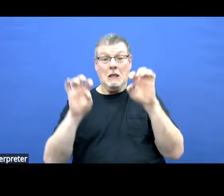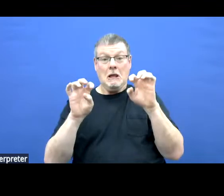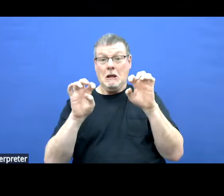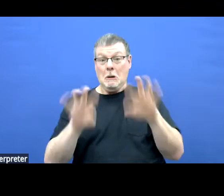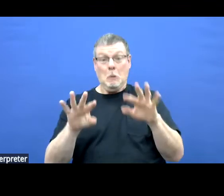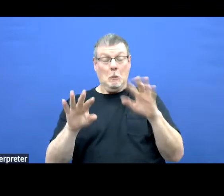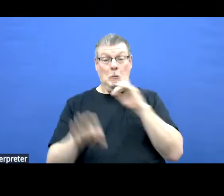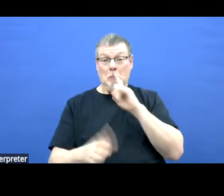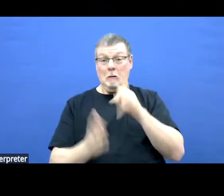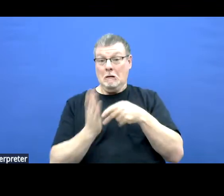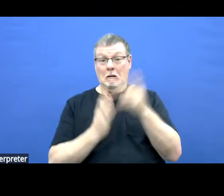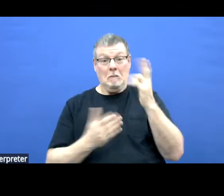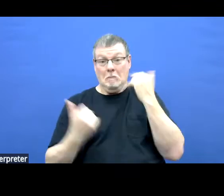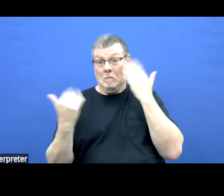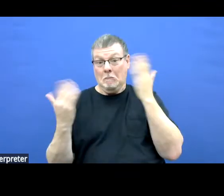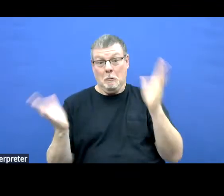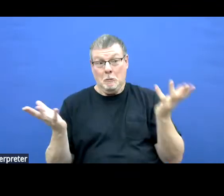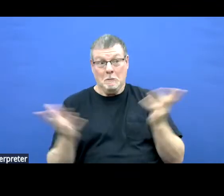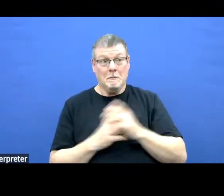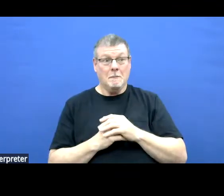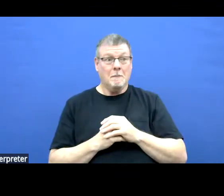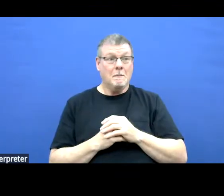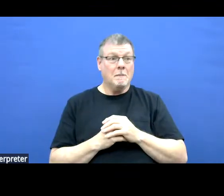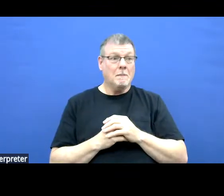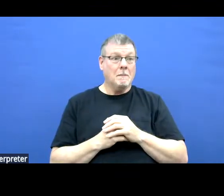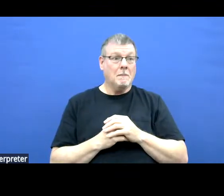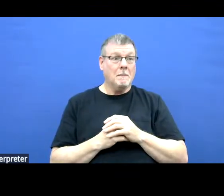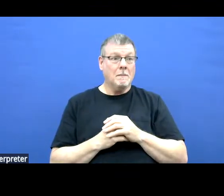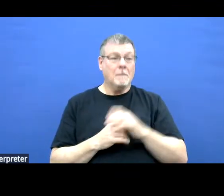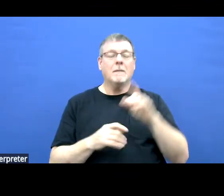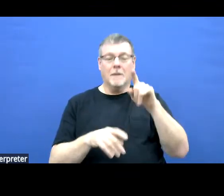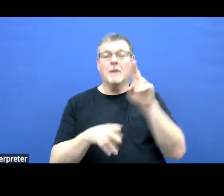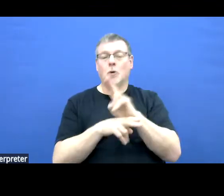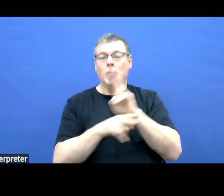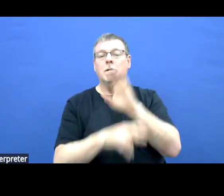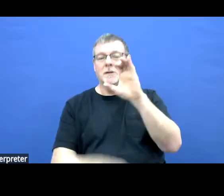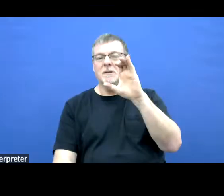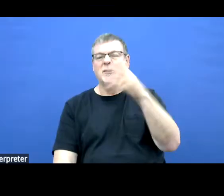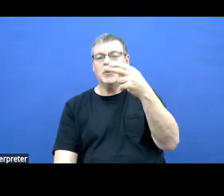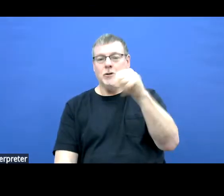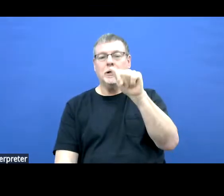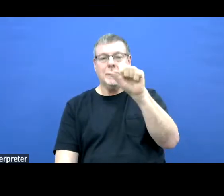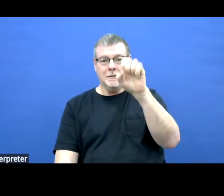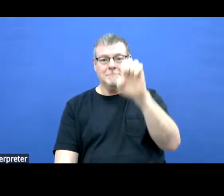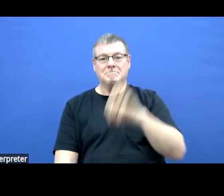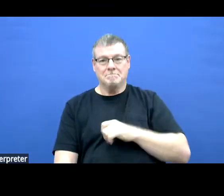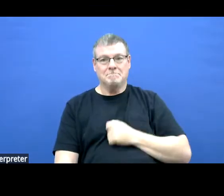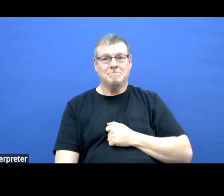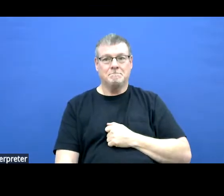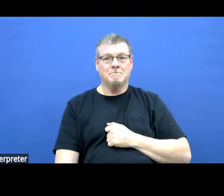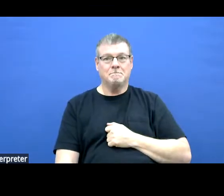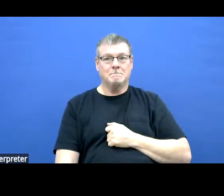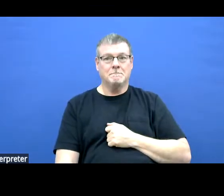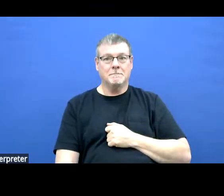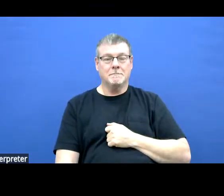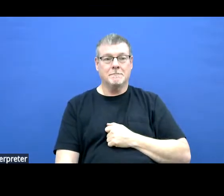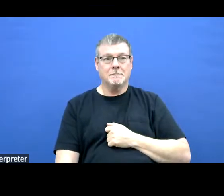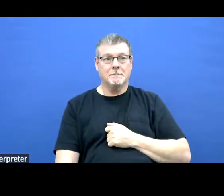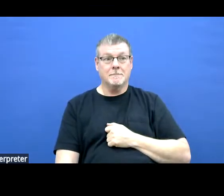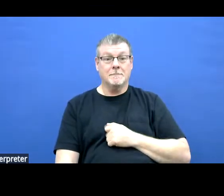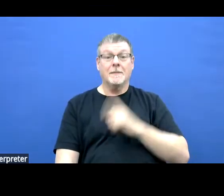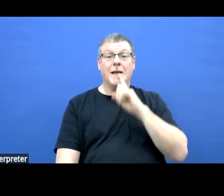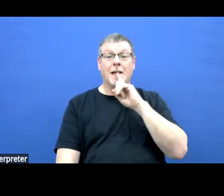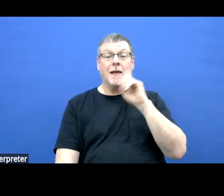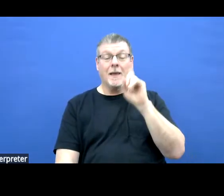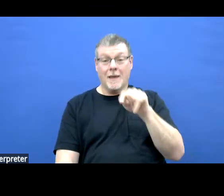I mean, they're utilizing LaChase. Okay. Okay, thank you. So the answer from